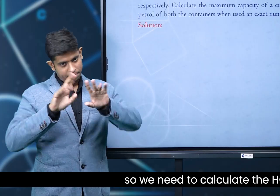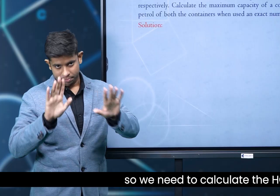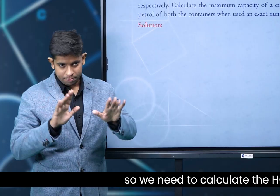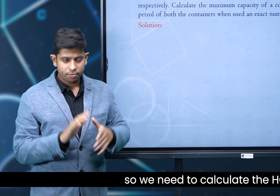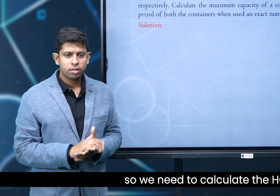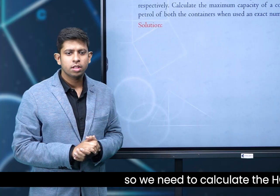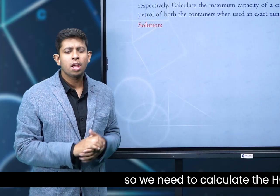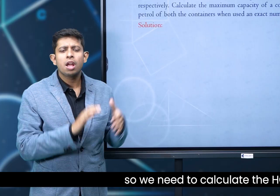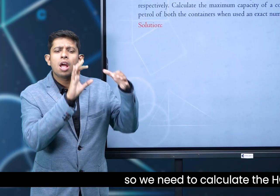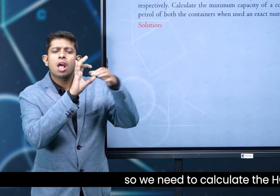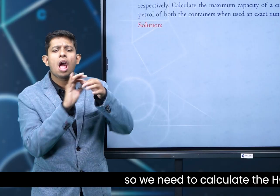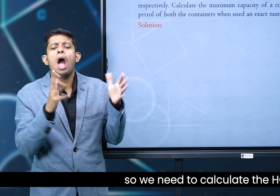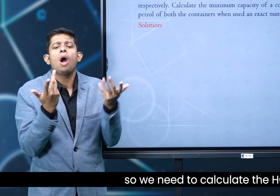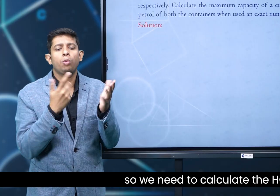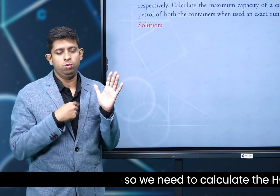HCF.